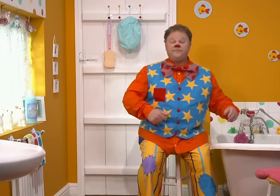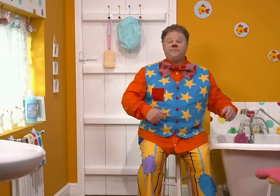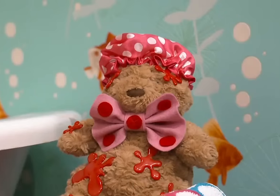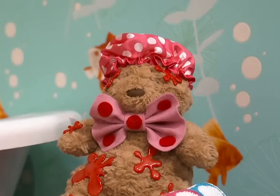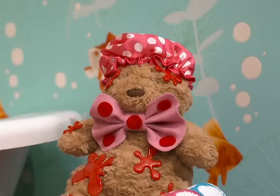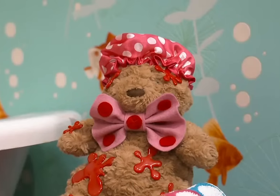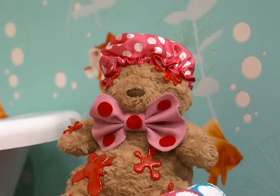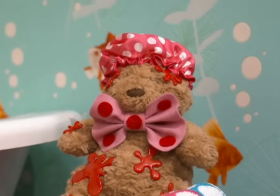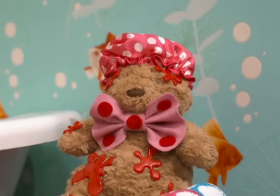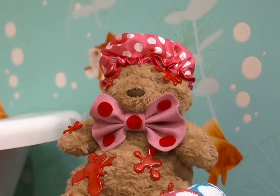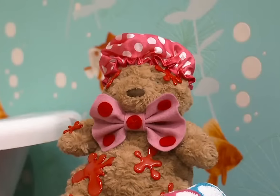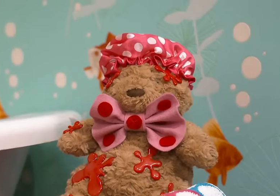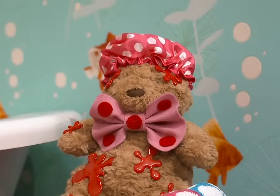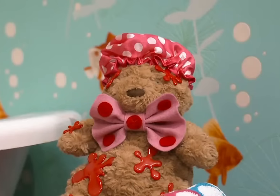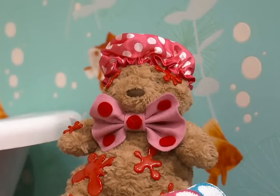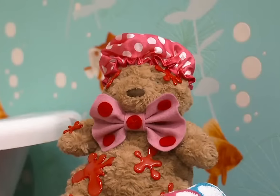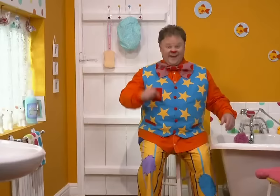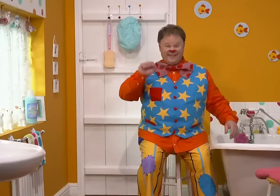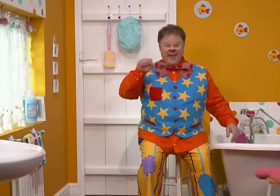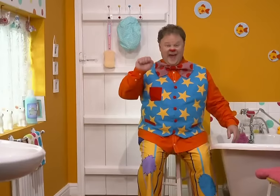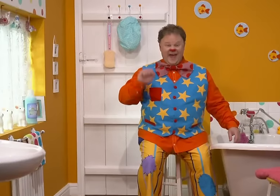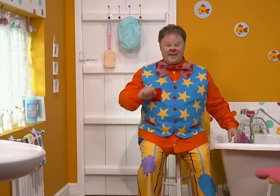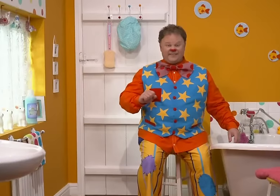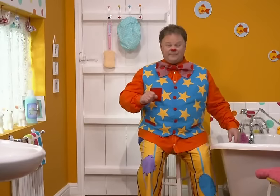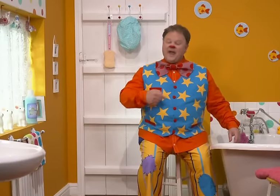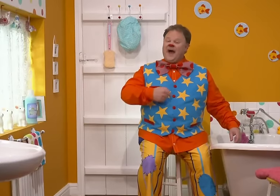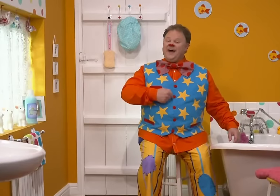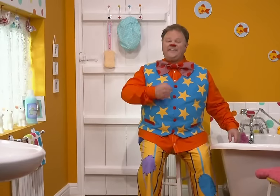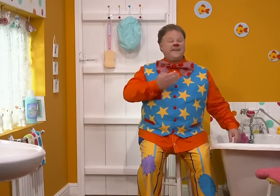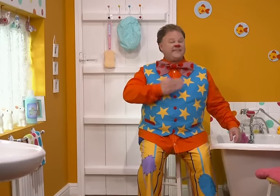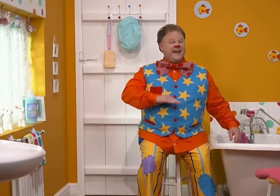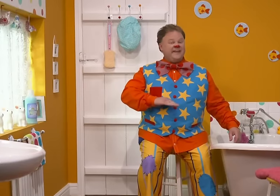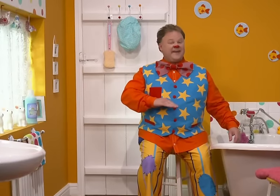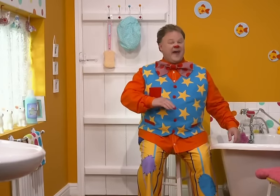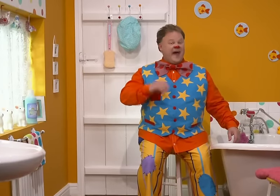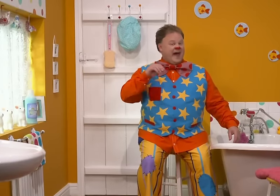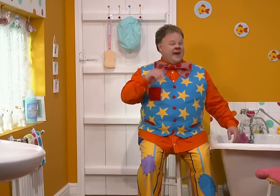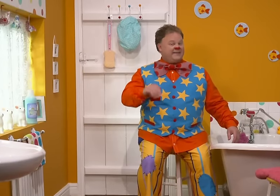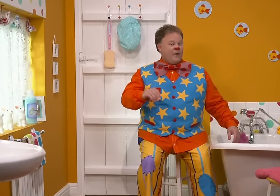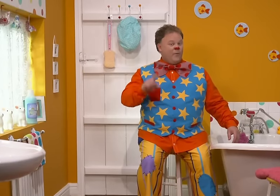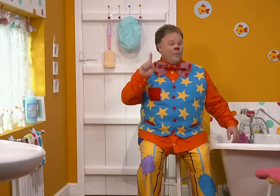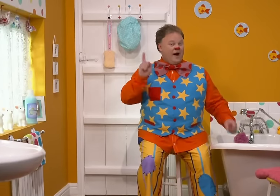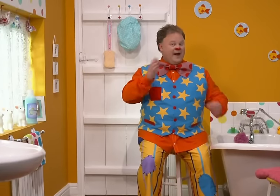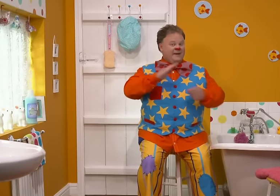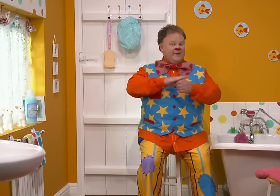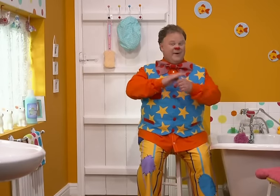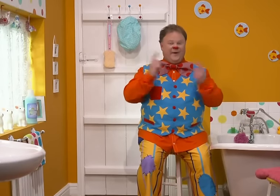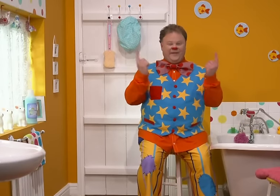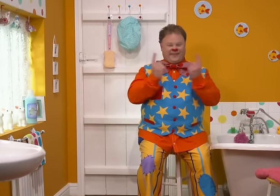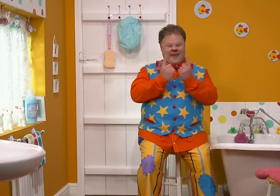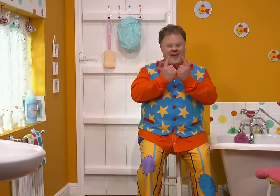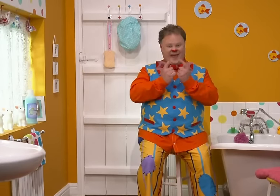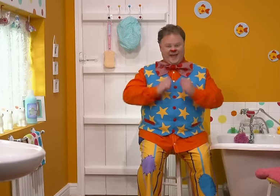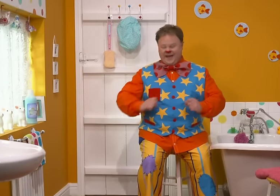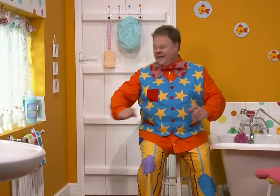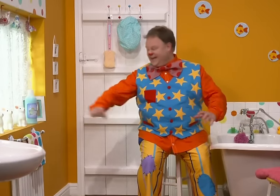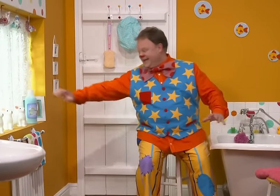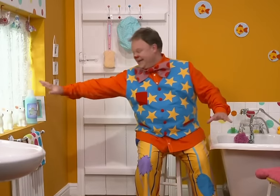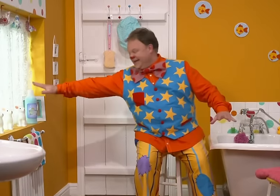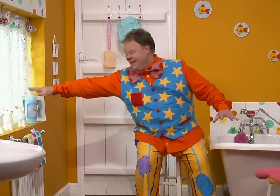Tumbled Head's bubble bath, Mr. Tumble? Yes. I just need to add one more thing. What's